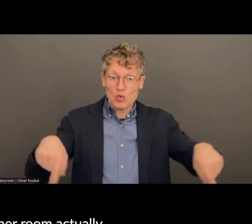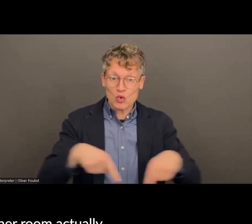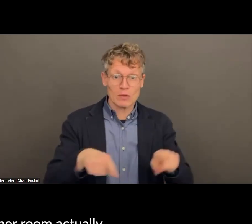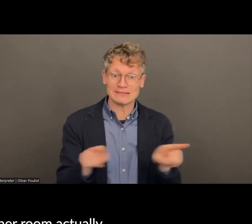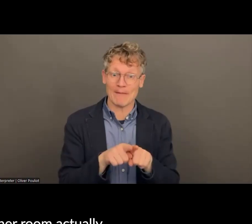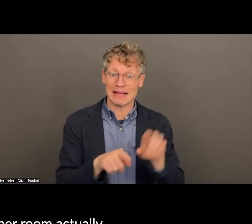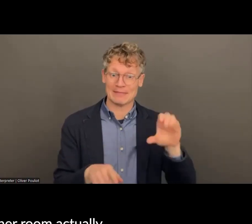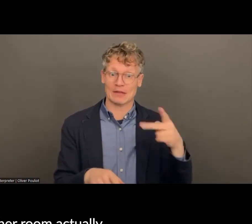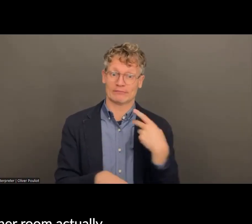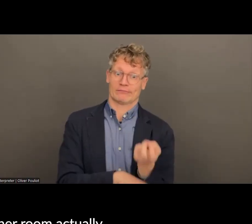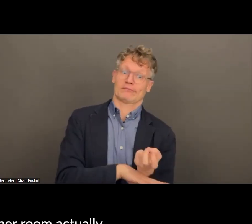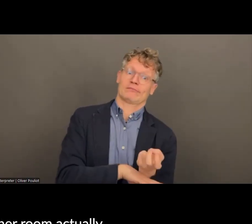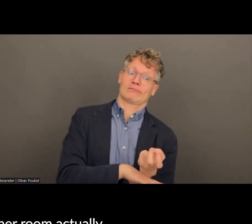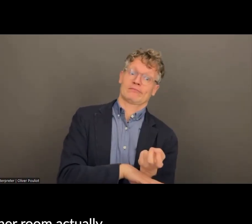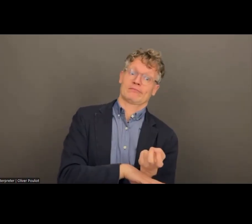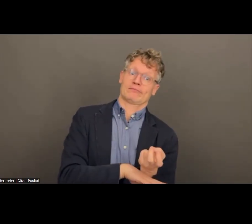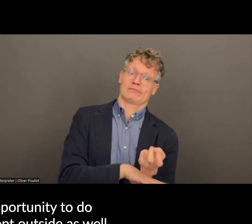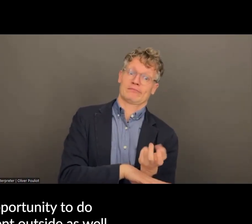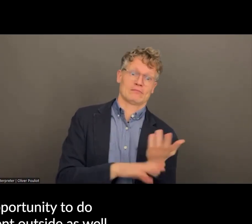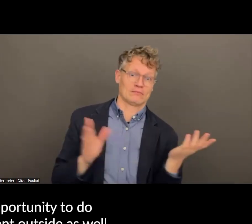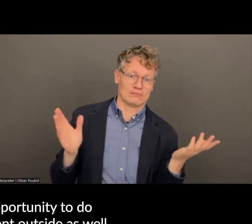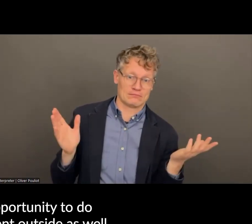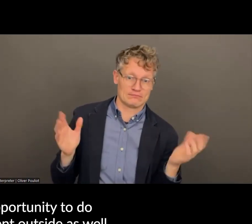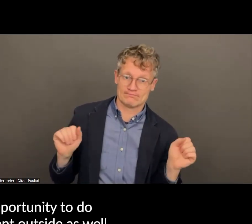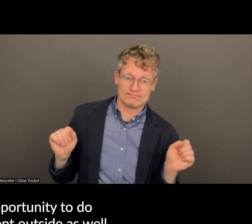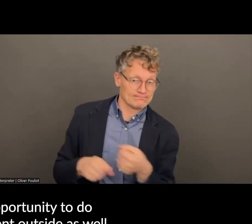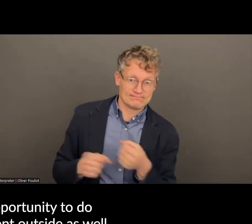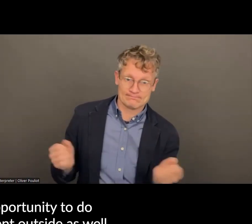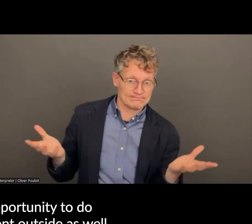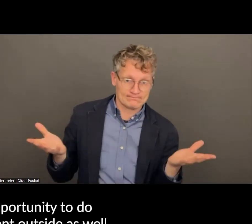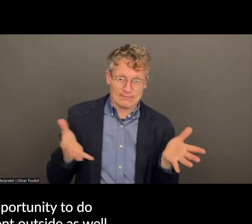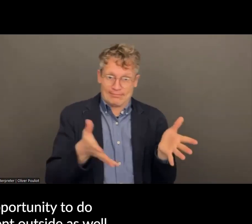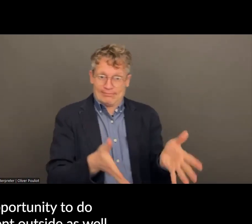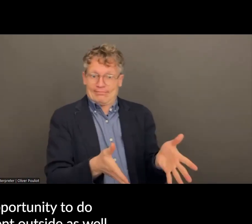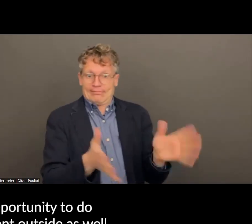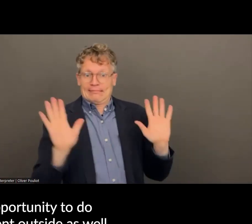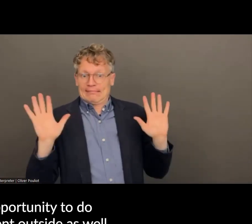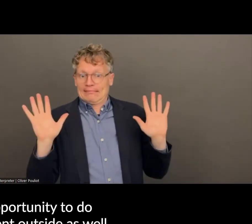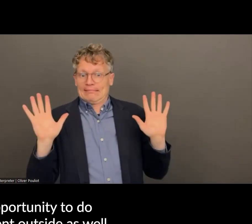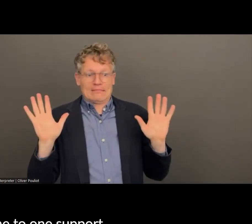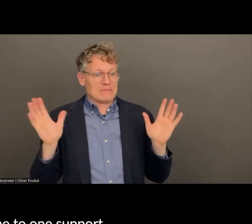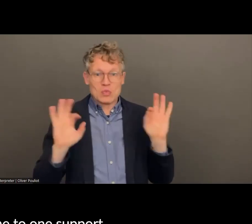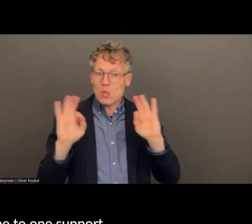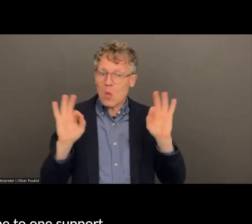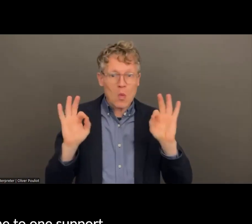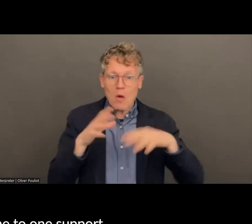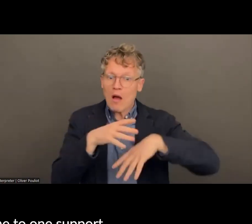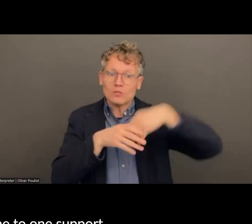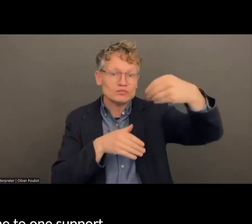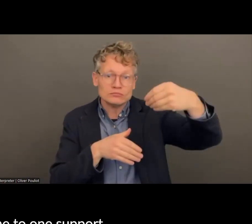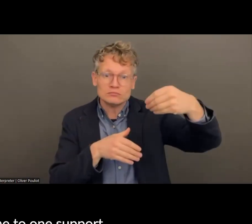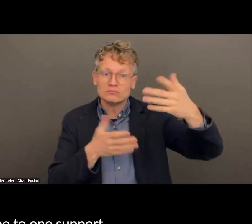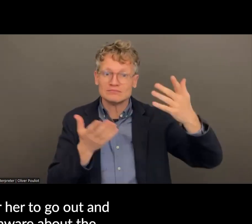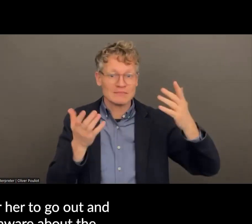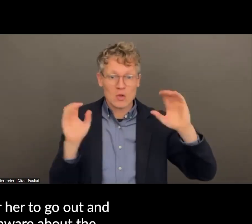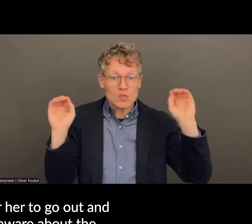out of her room, actually. So she never has opportunity to explore the environment outside as well, because there is no